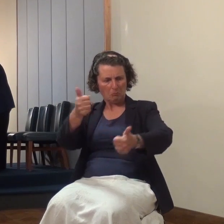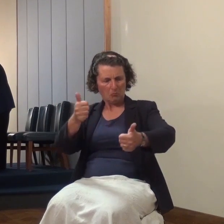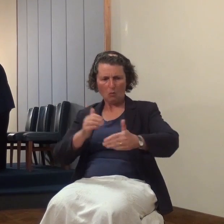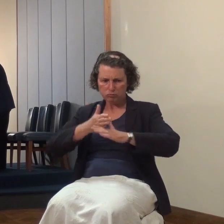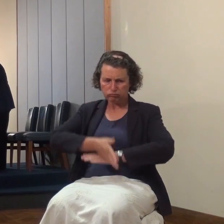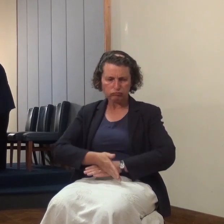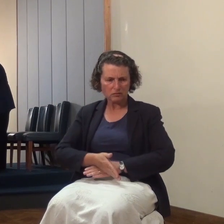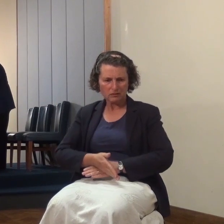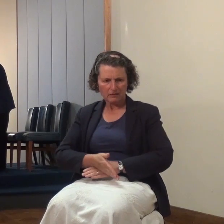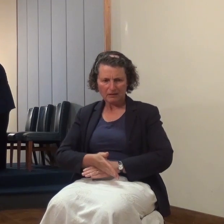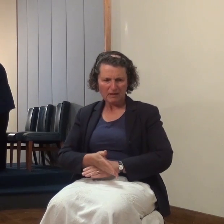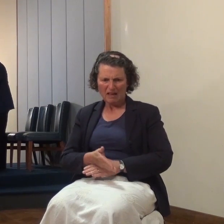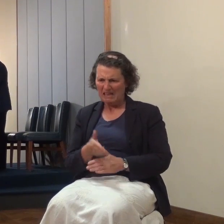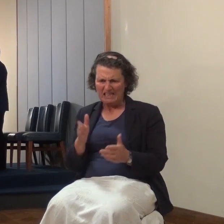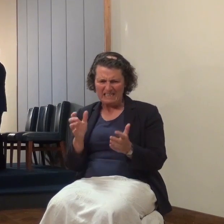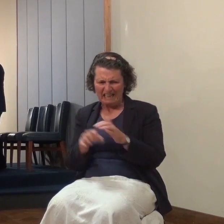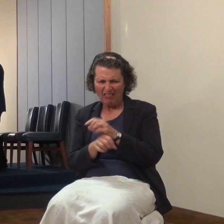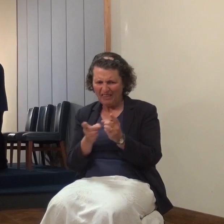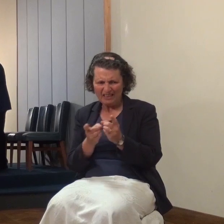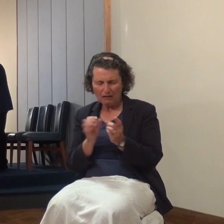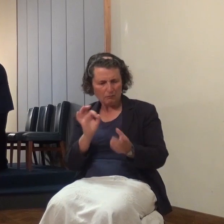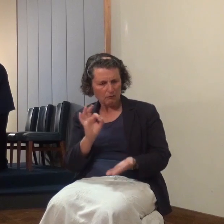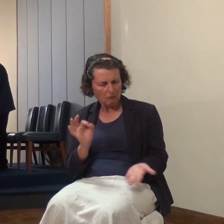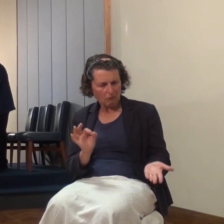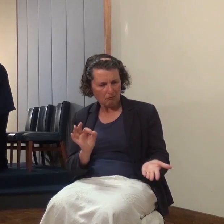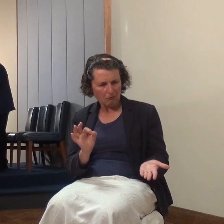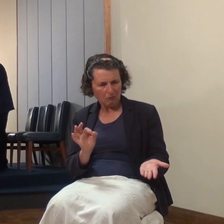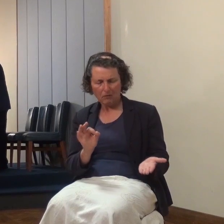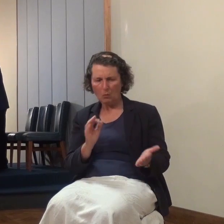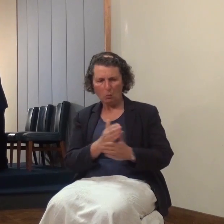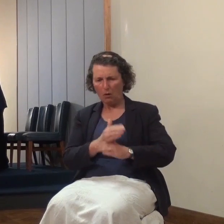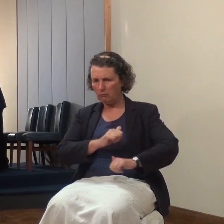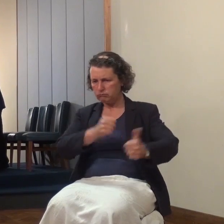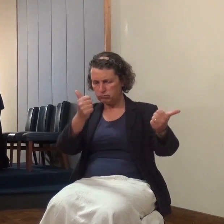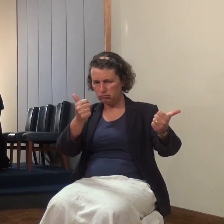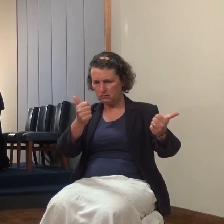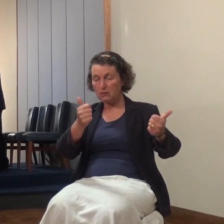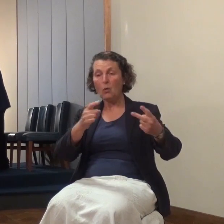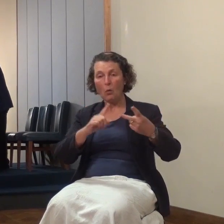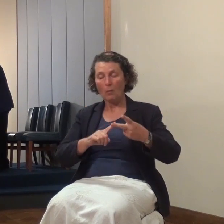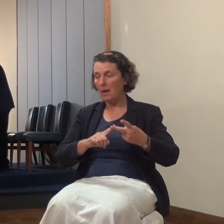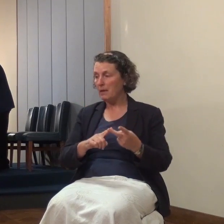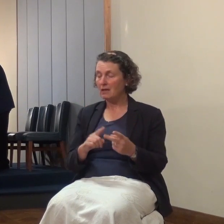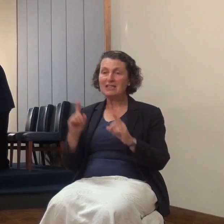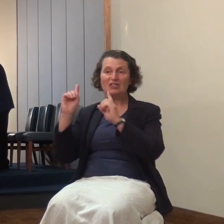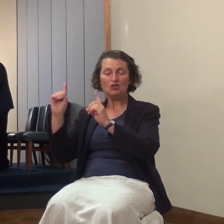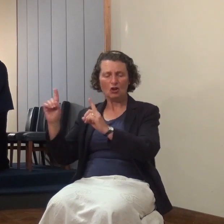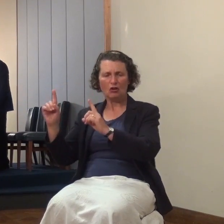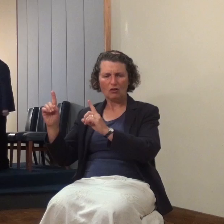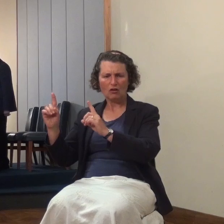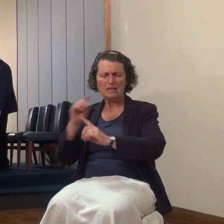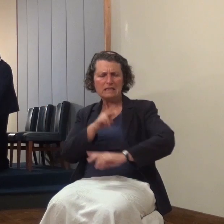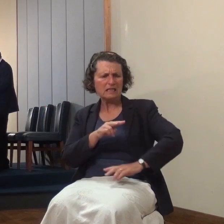not steal from the company, and are obliging and friendly. Teachers do not normally grumble